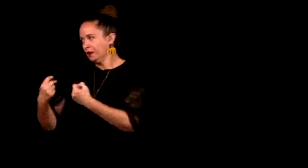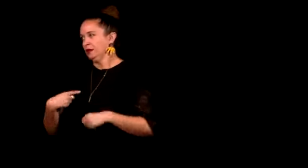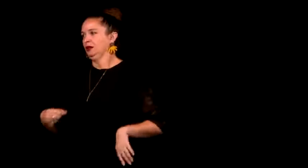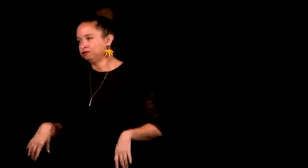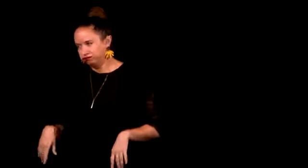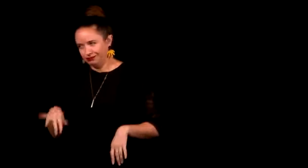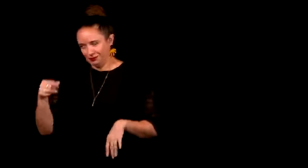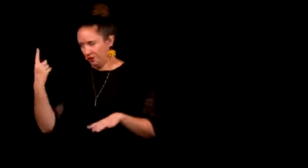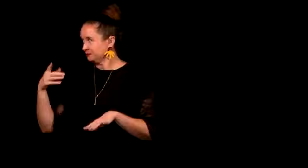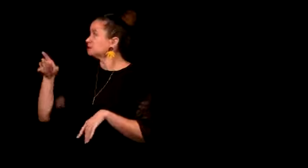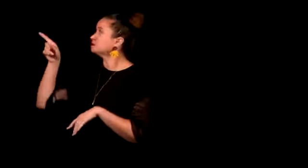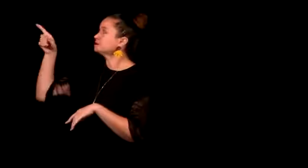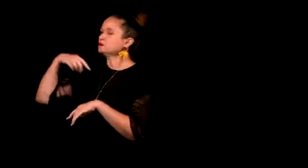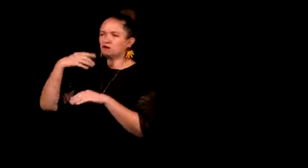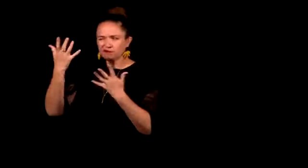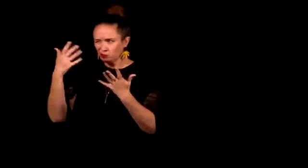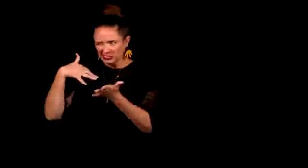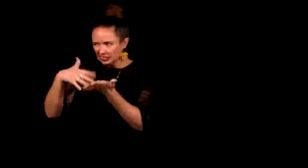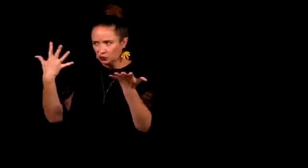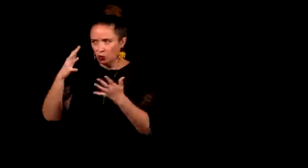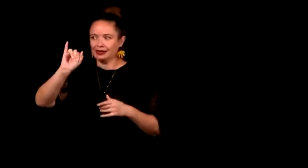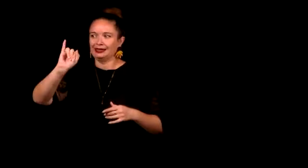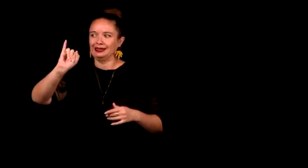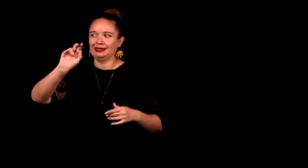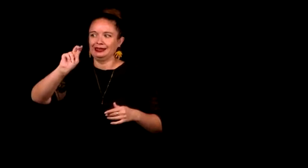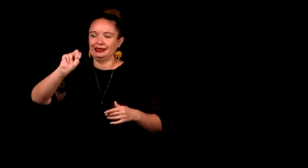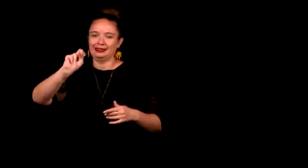But I got really used to driving and driving and driving.